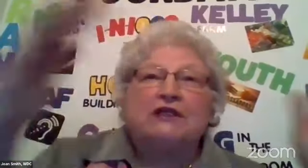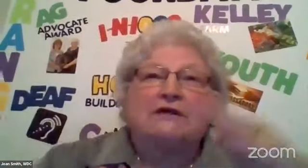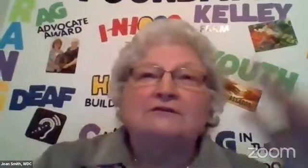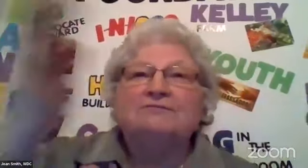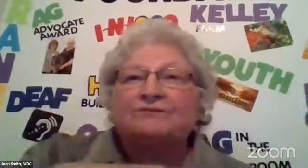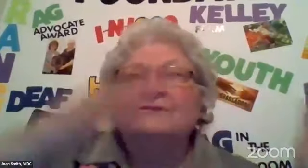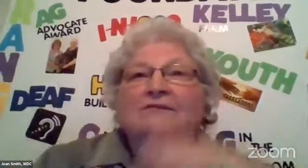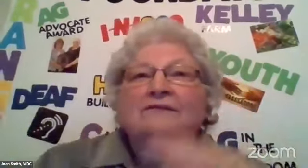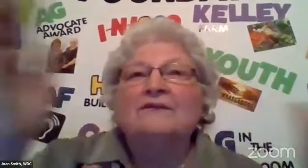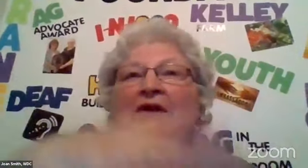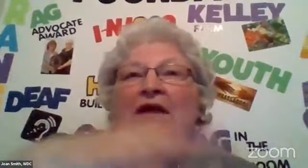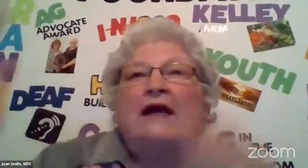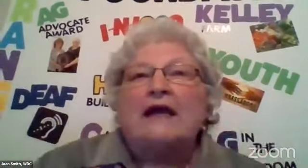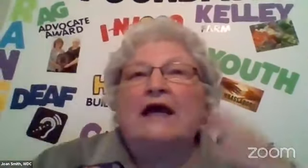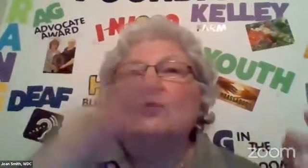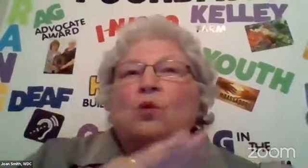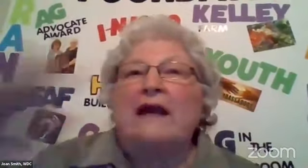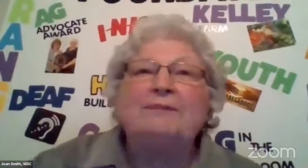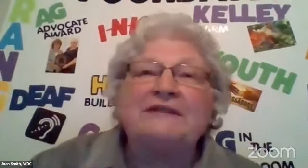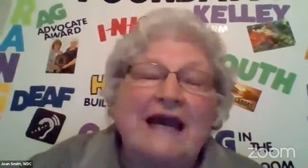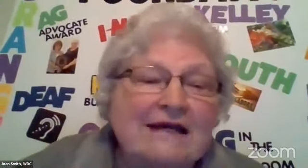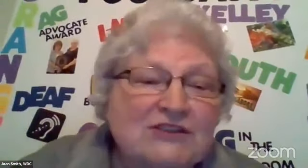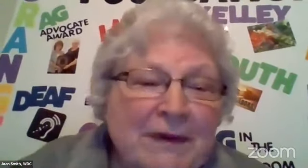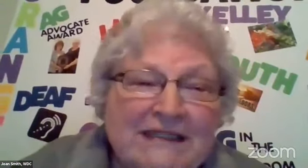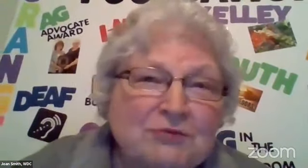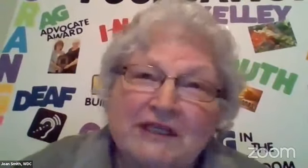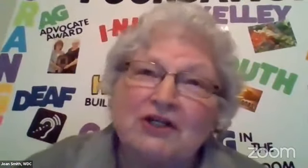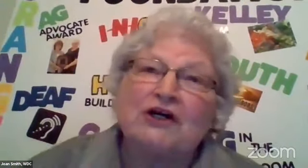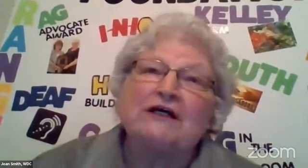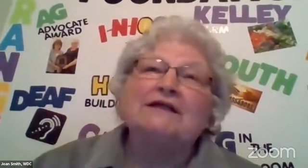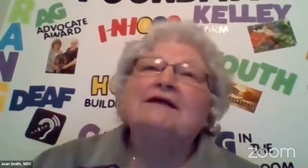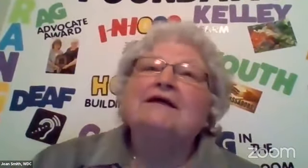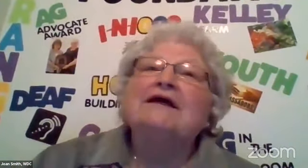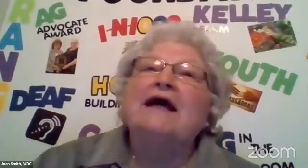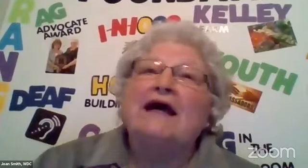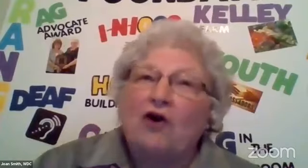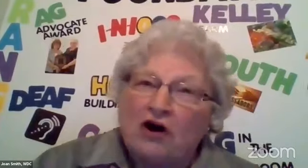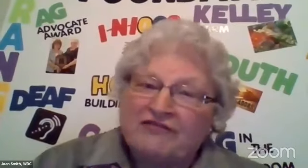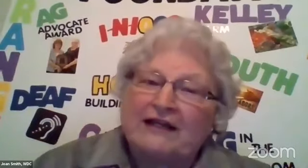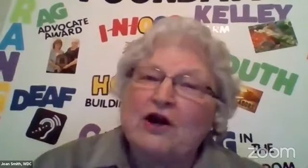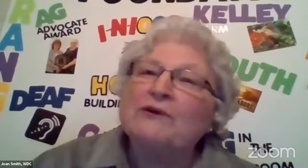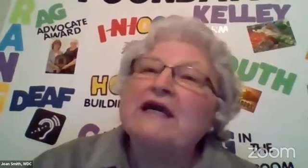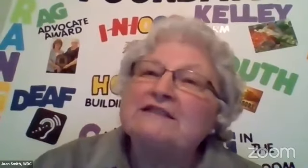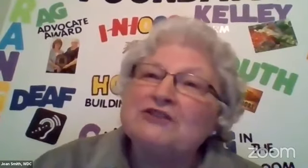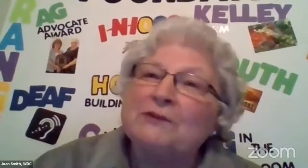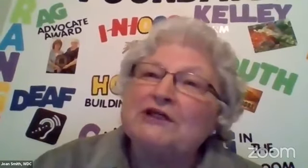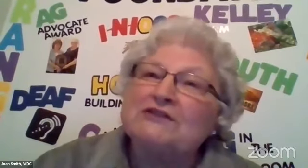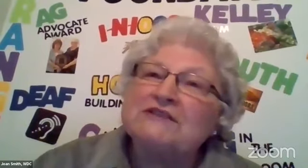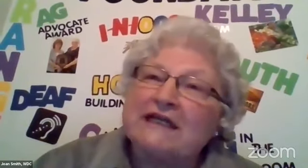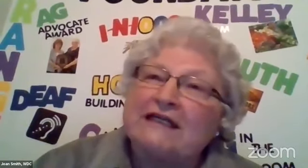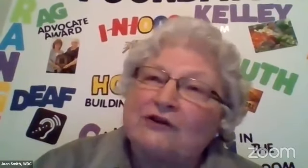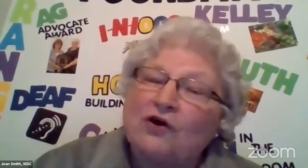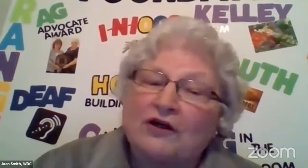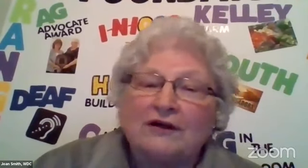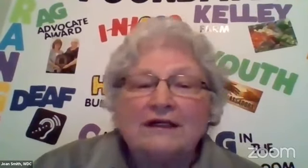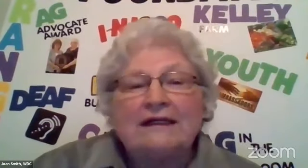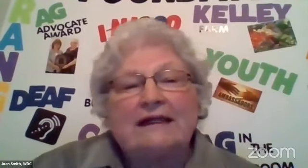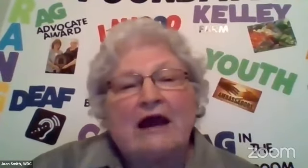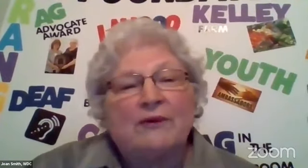windshield and wipe it down as best we could. And off I go again until we couldn't see any longer. Now, we